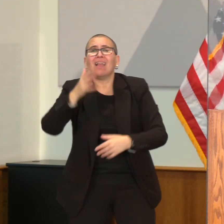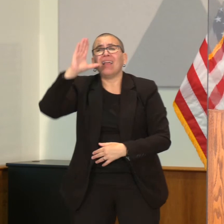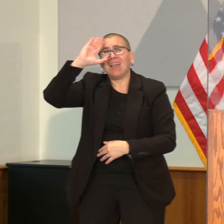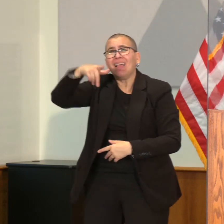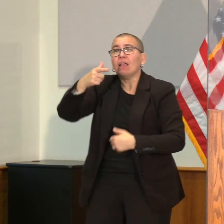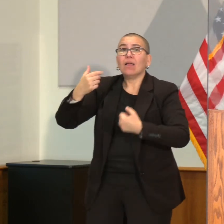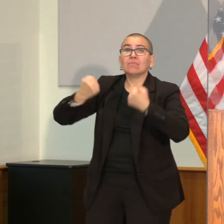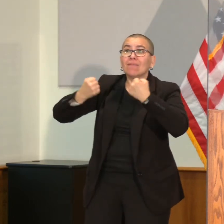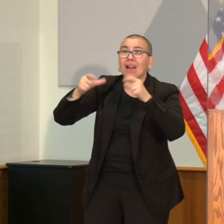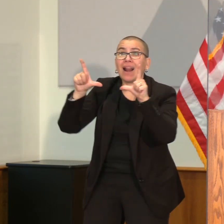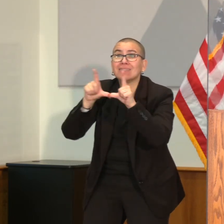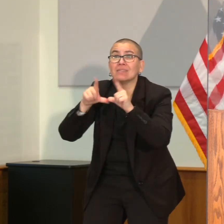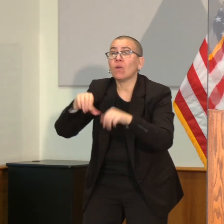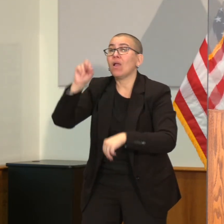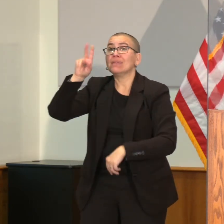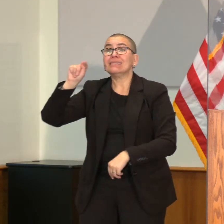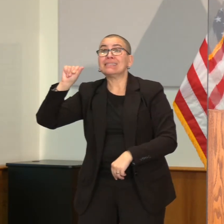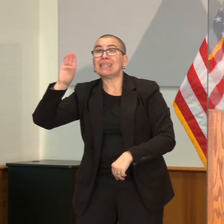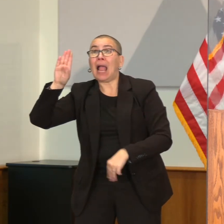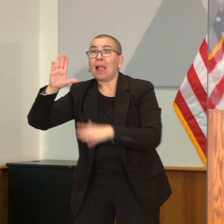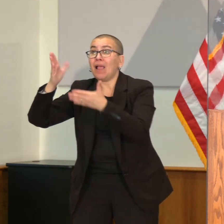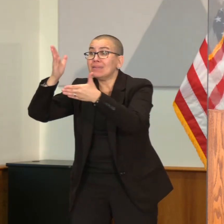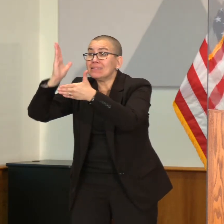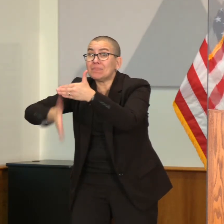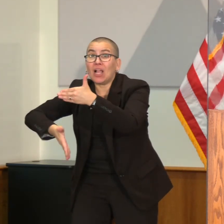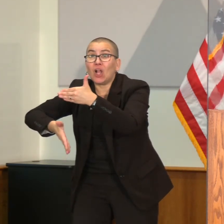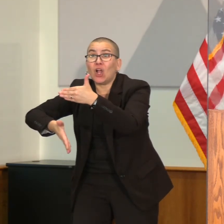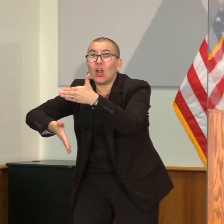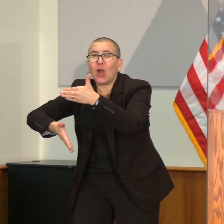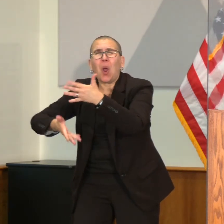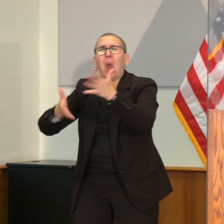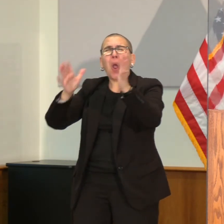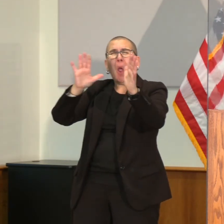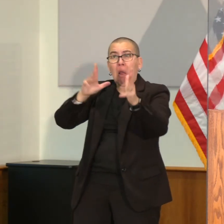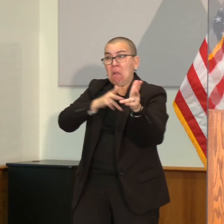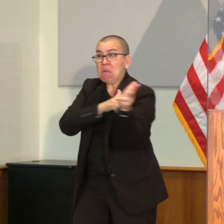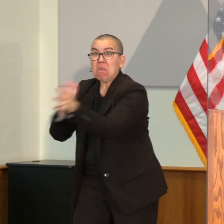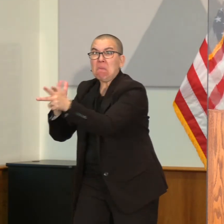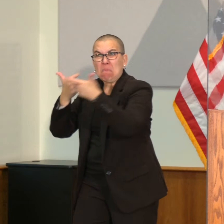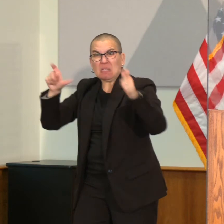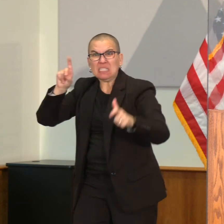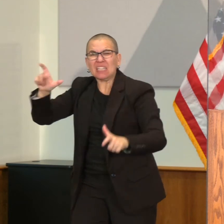ground on bills that ask courts not to issue arrest warrants for every petty infraction.